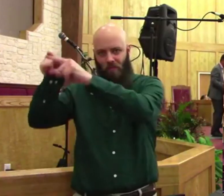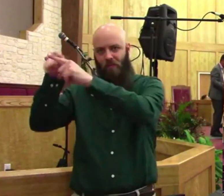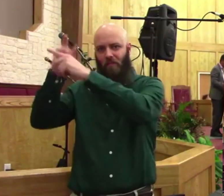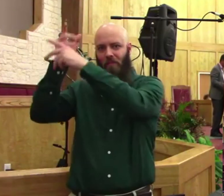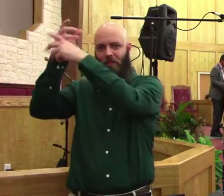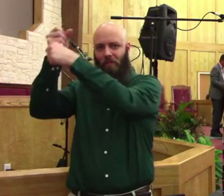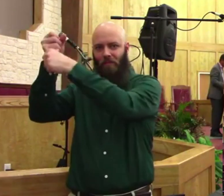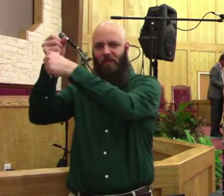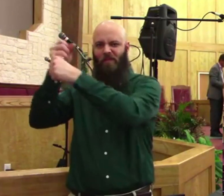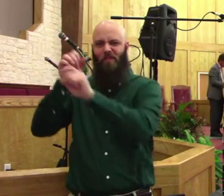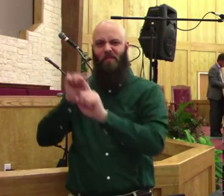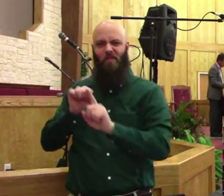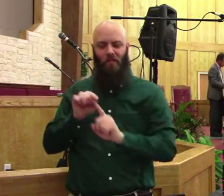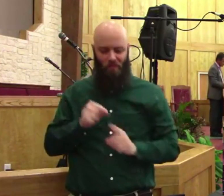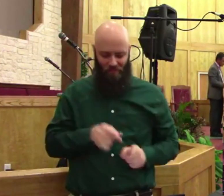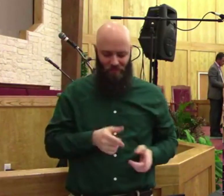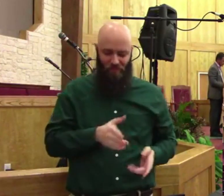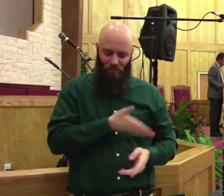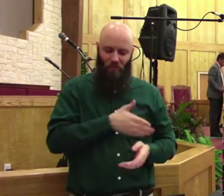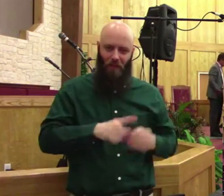faith.